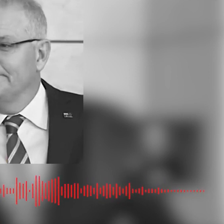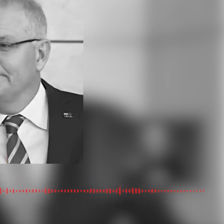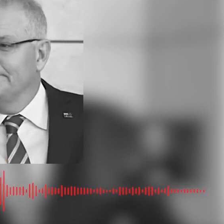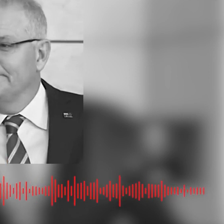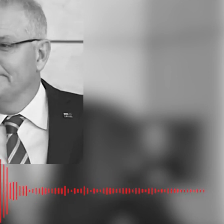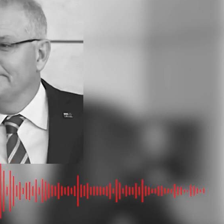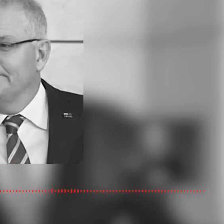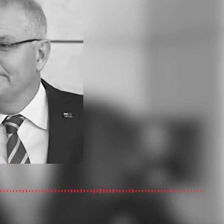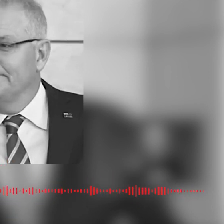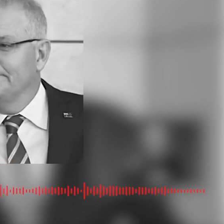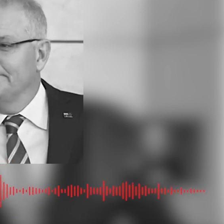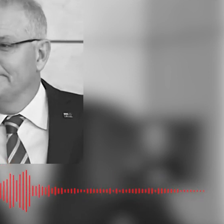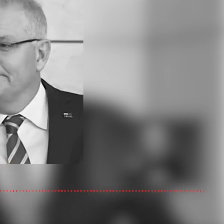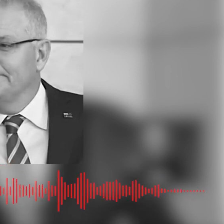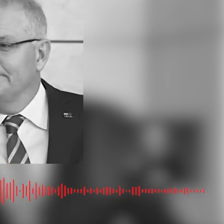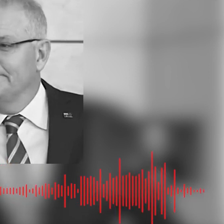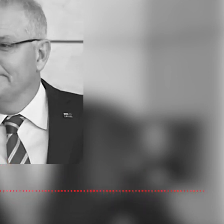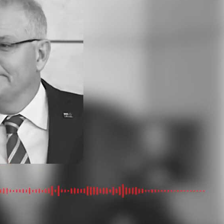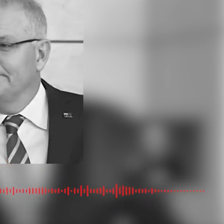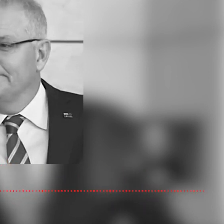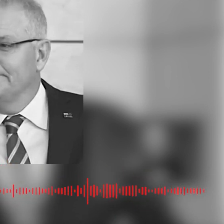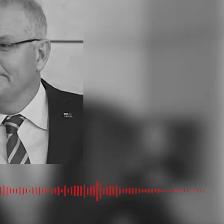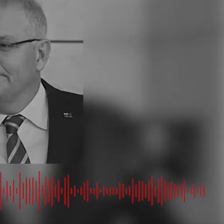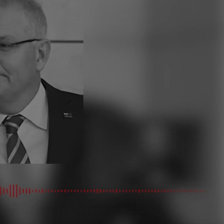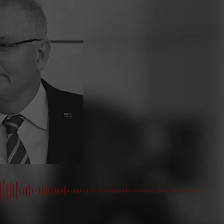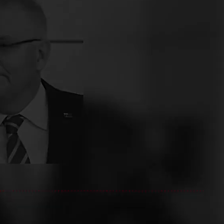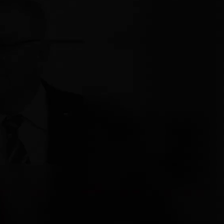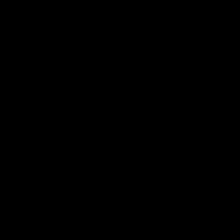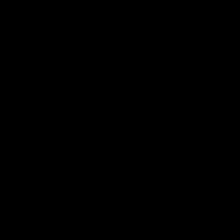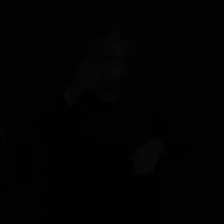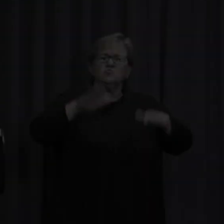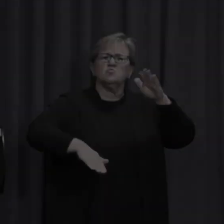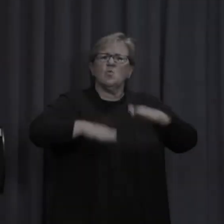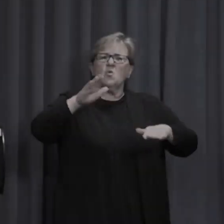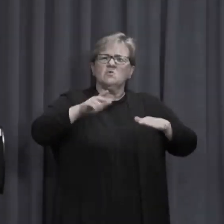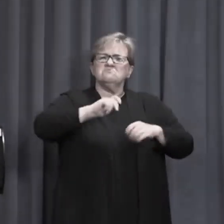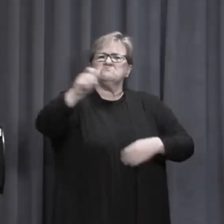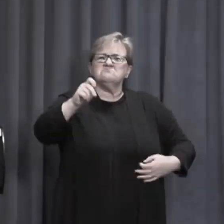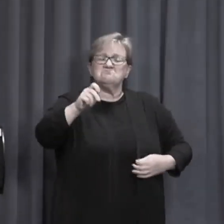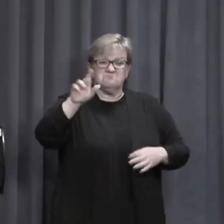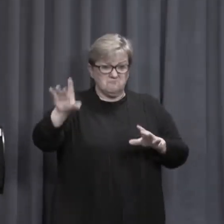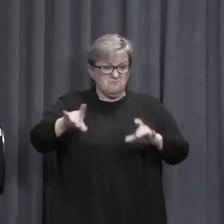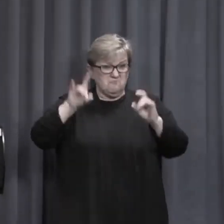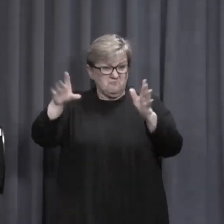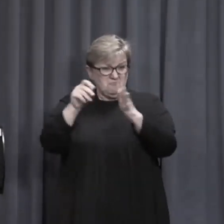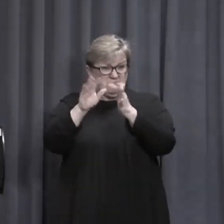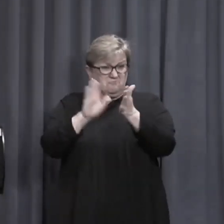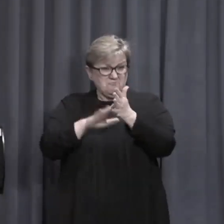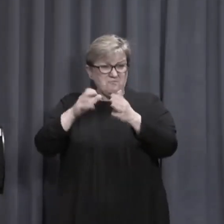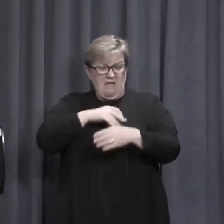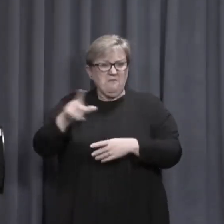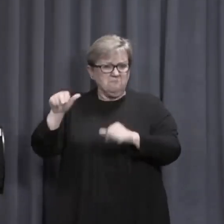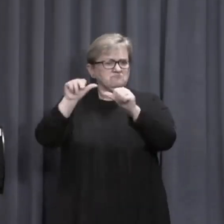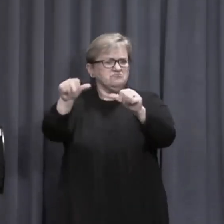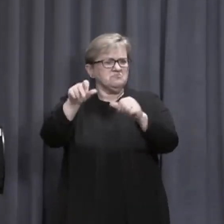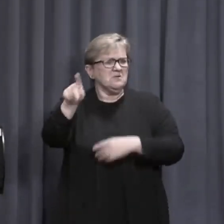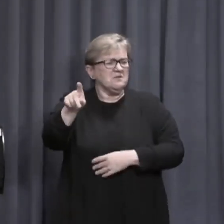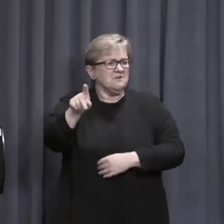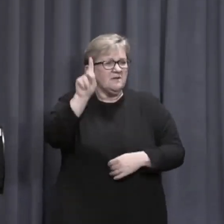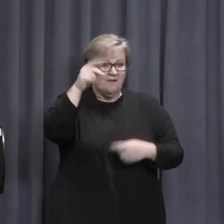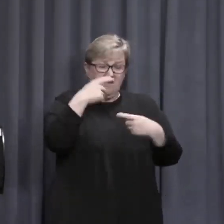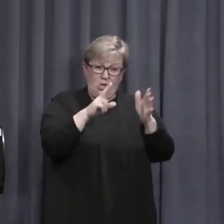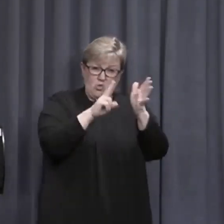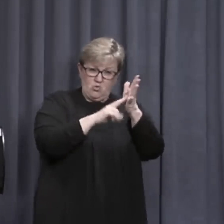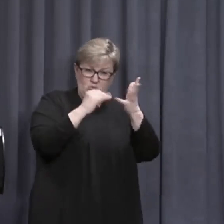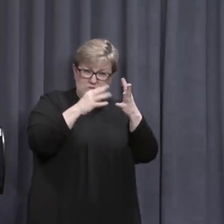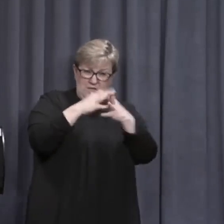said, will you get out now? And so I said, yes. So we've done that. What total rubbish. He's acting as if he just got a text from Mark McGowan